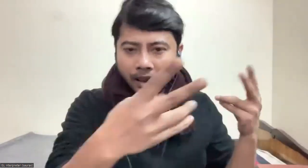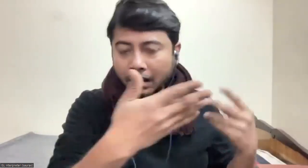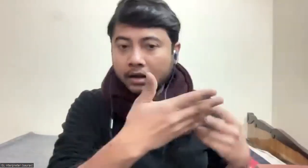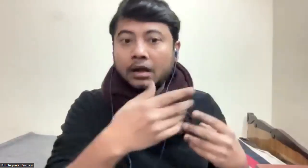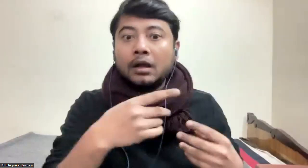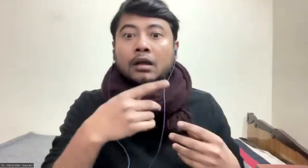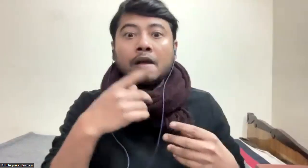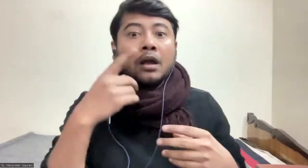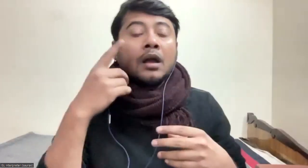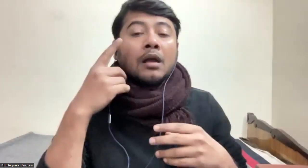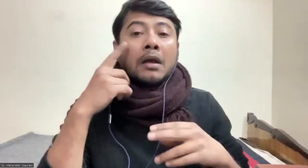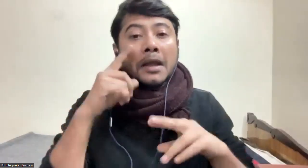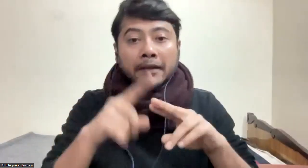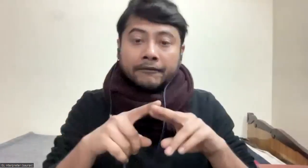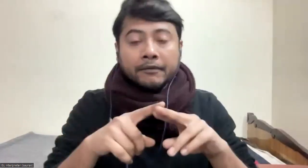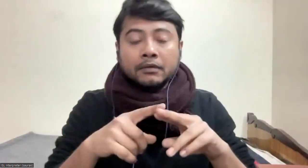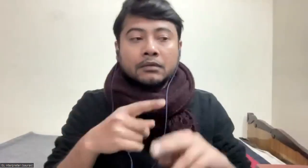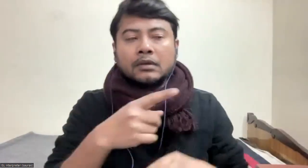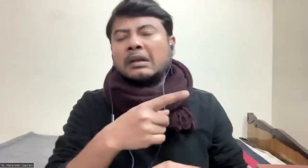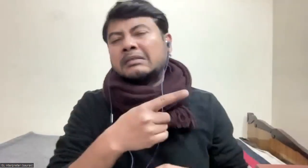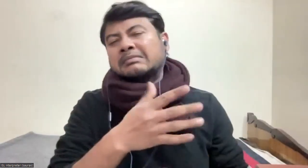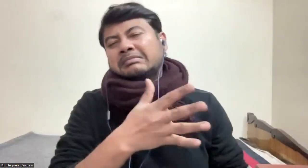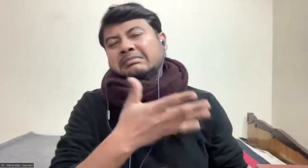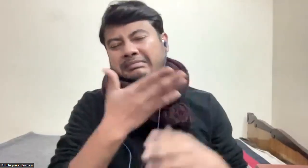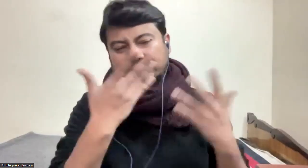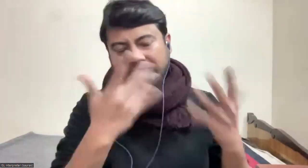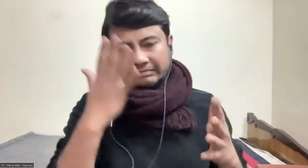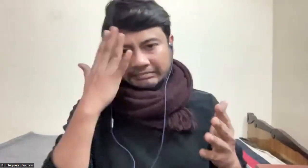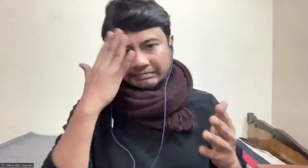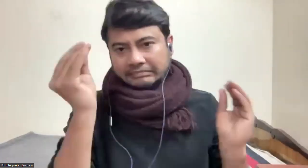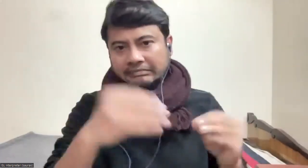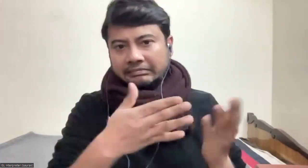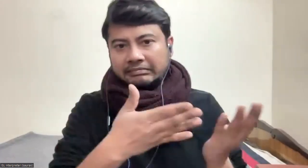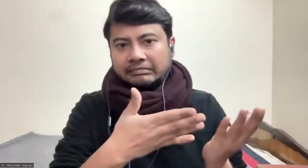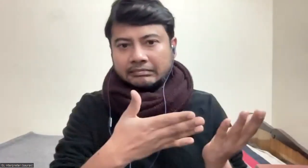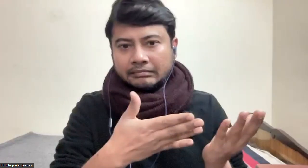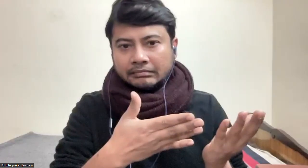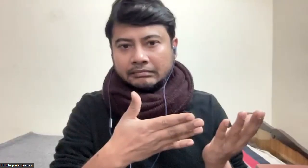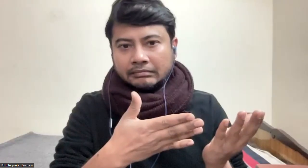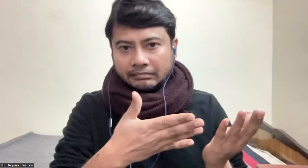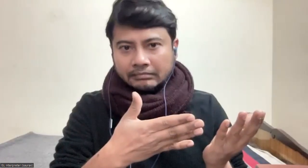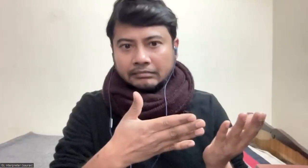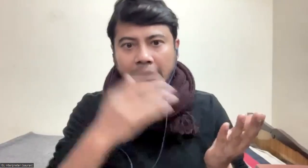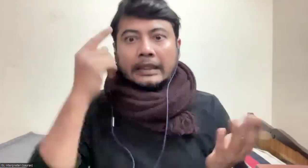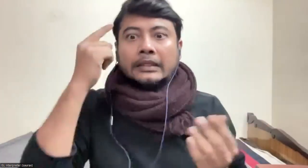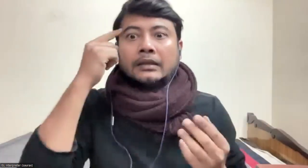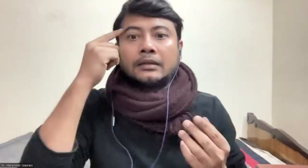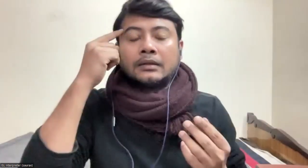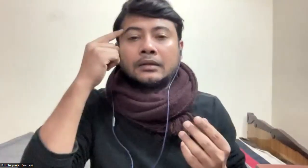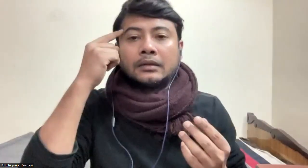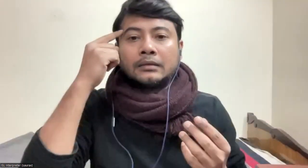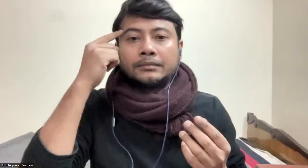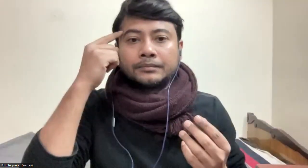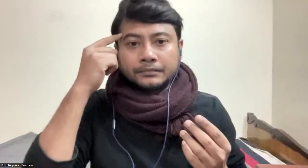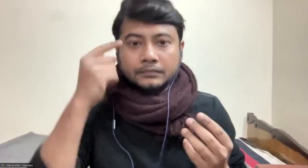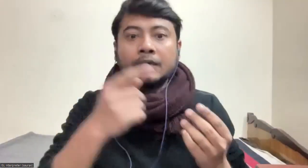that again is a very big mistake. And if we don't believe in those books, like whatever Krishna is saying, "I'm Supreme